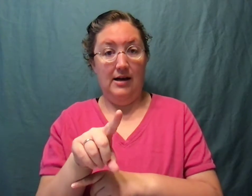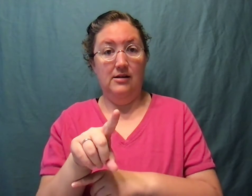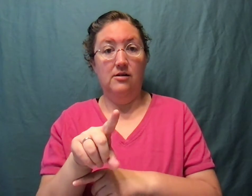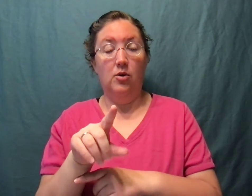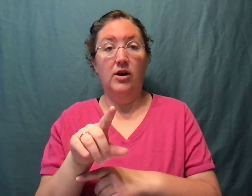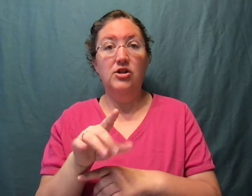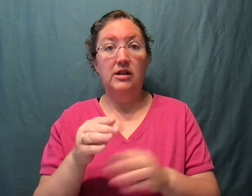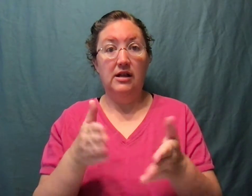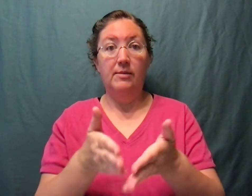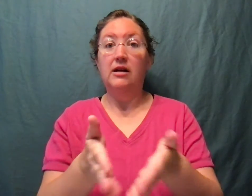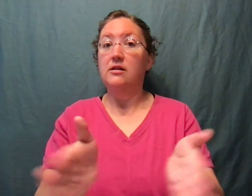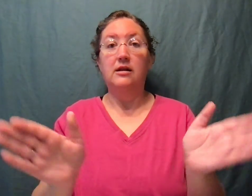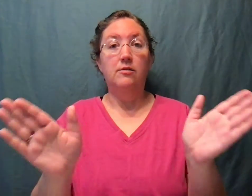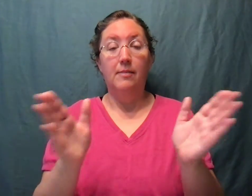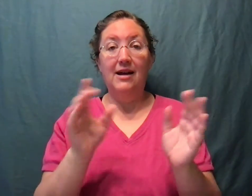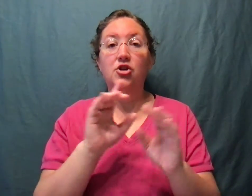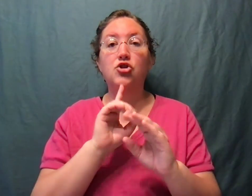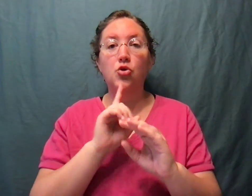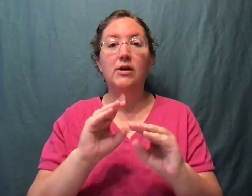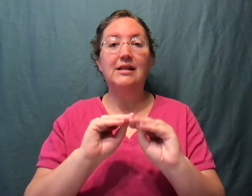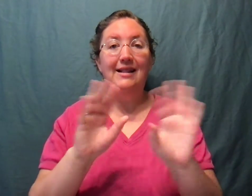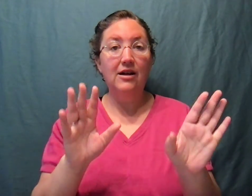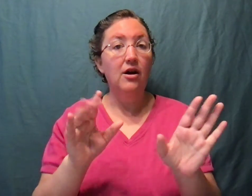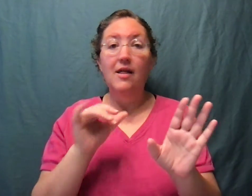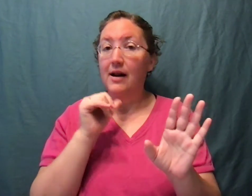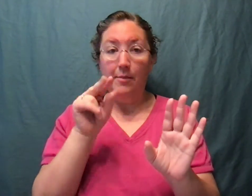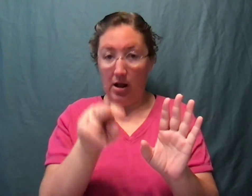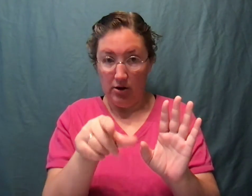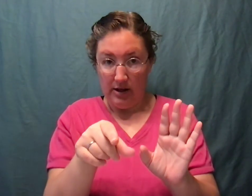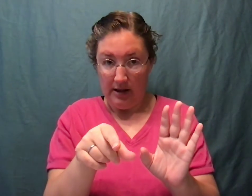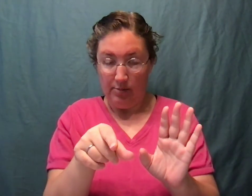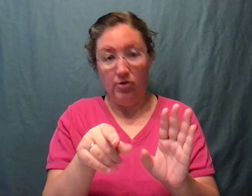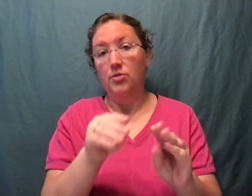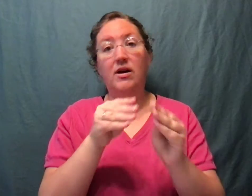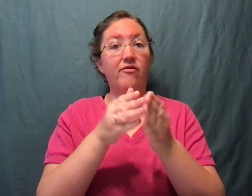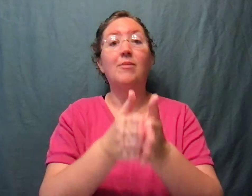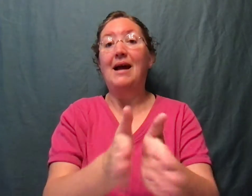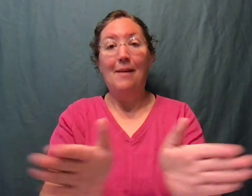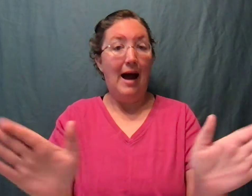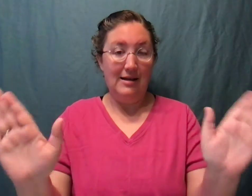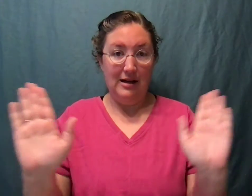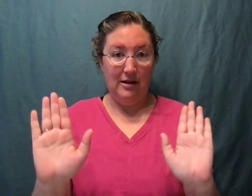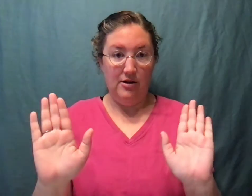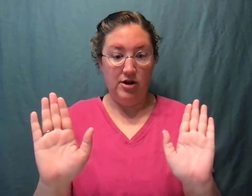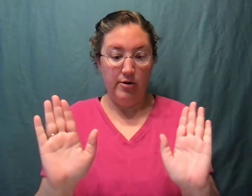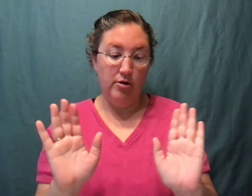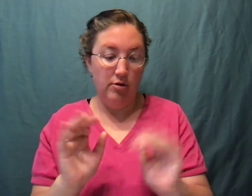ask the question at the end to make sure it's clear that I'm not looking at the person right in front of me. I'm asking the general group.